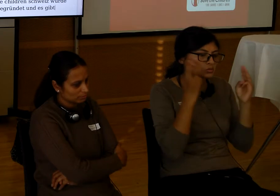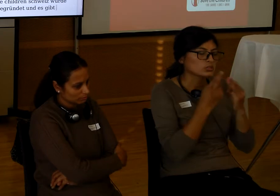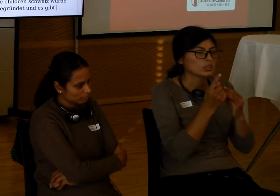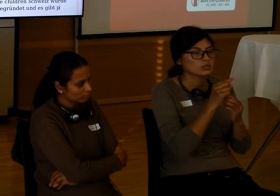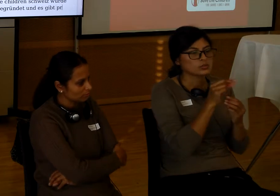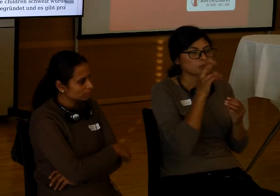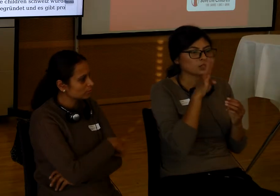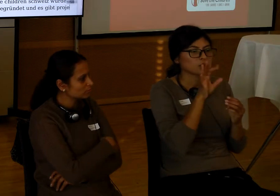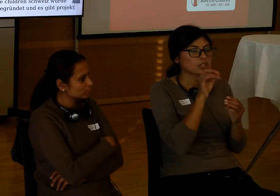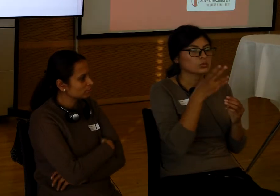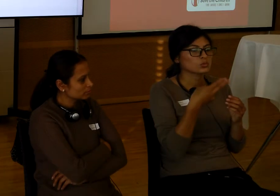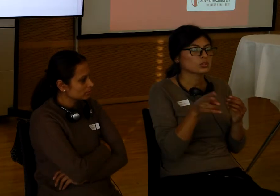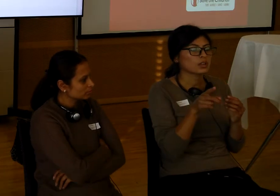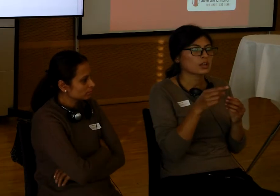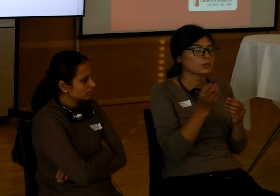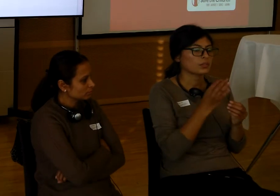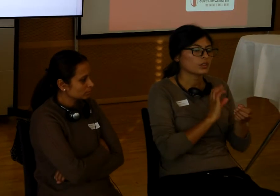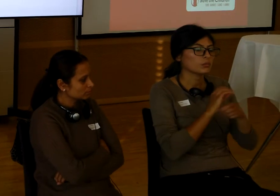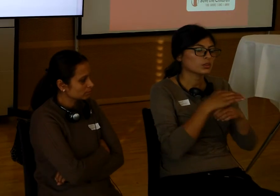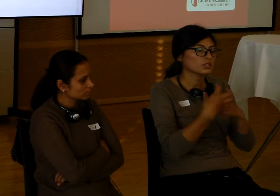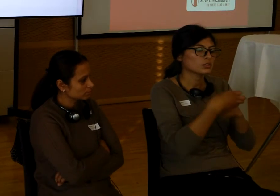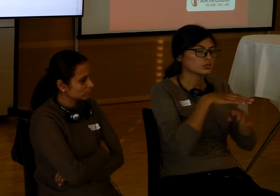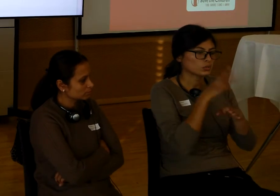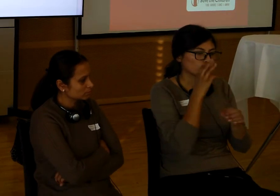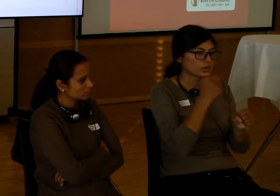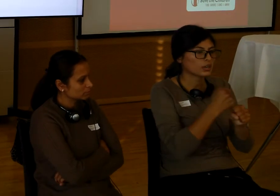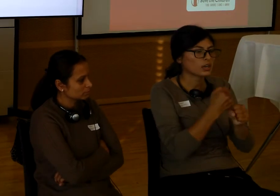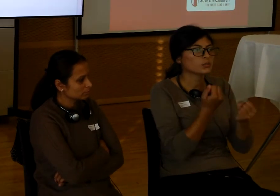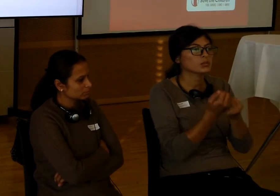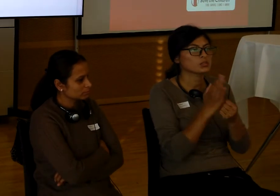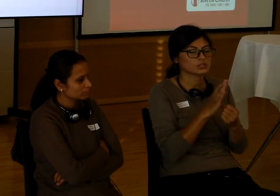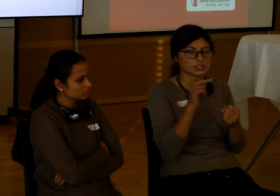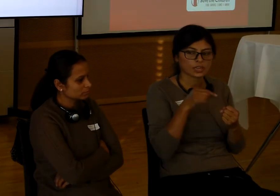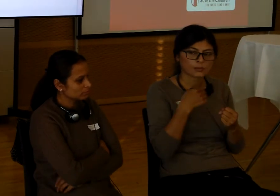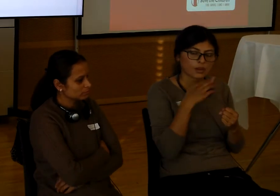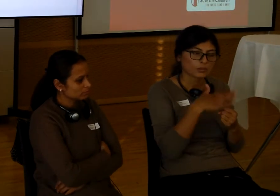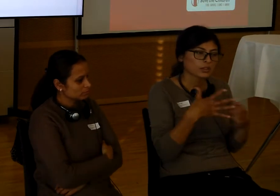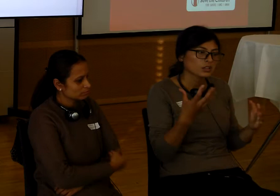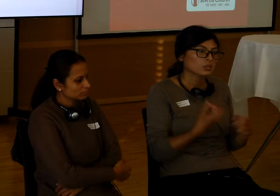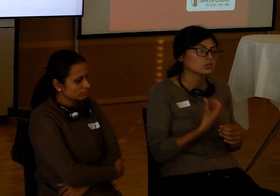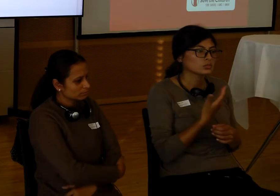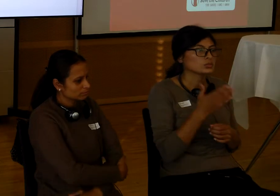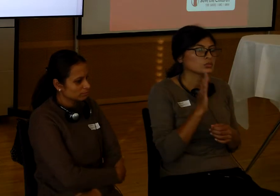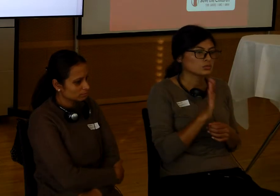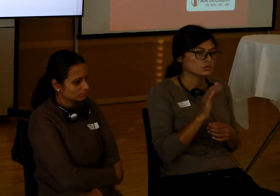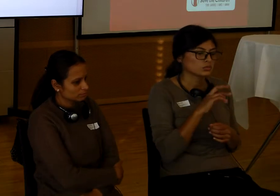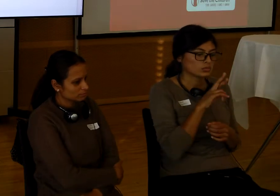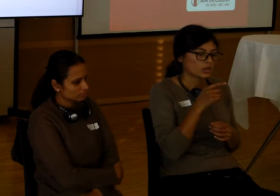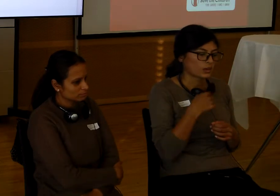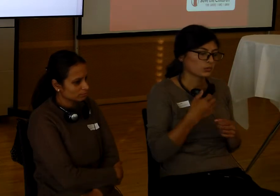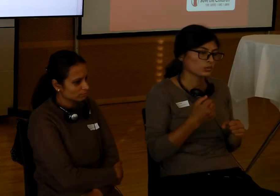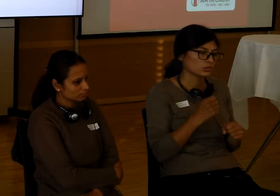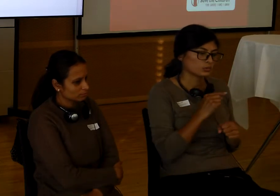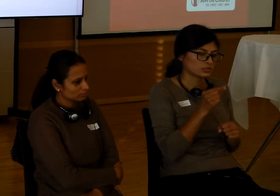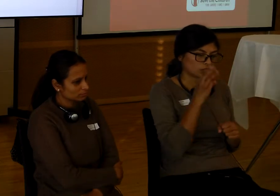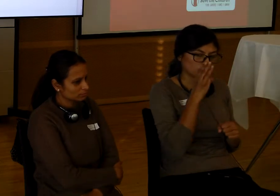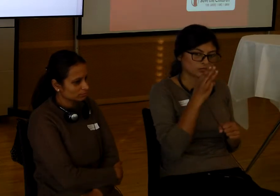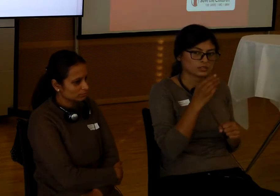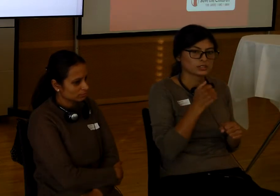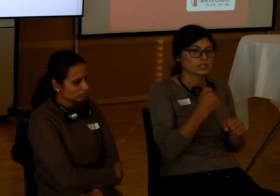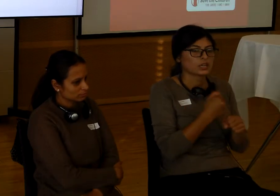countries worldwide. I'm very pleased to be here today and to explain about our work in the area